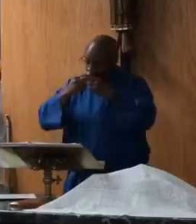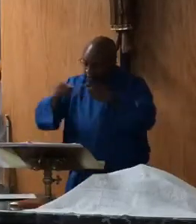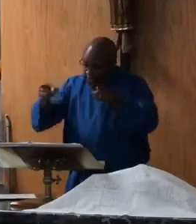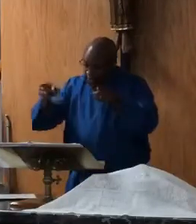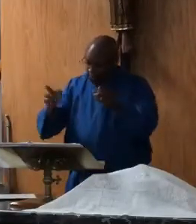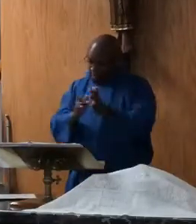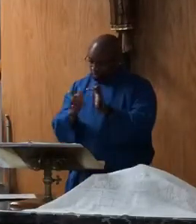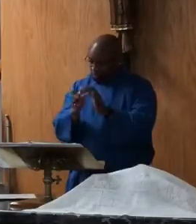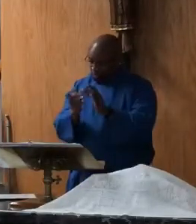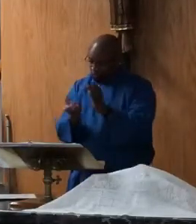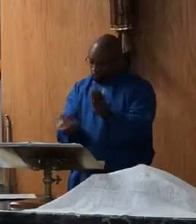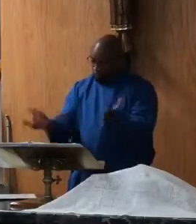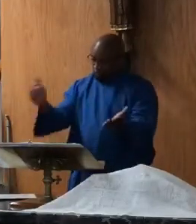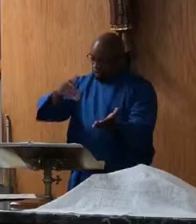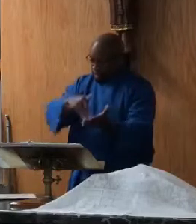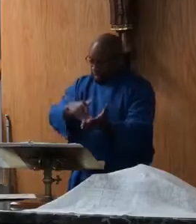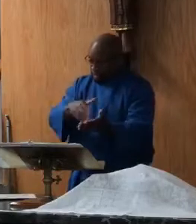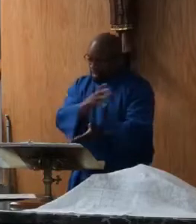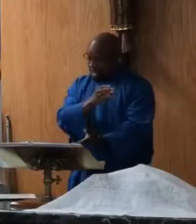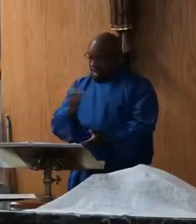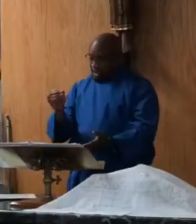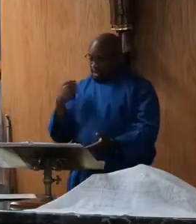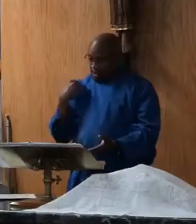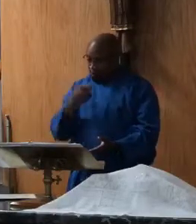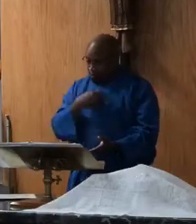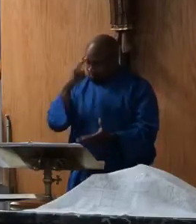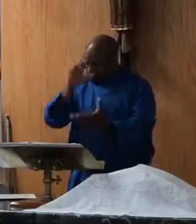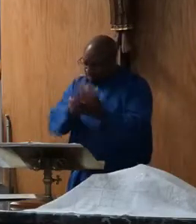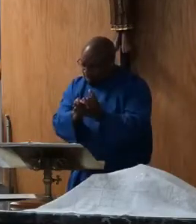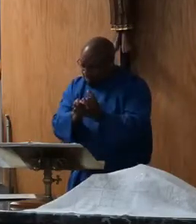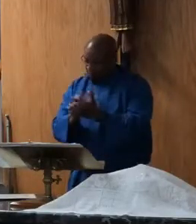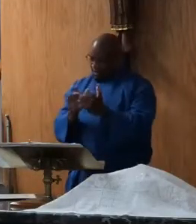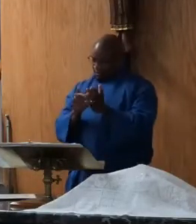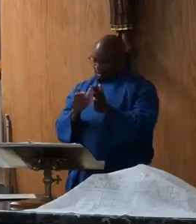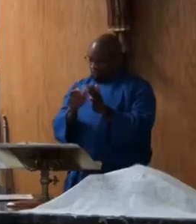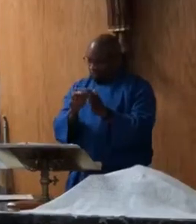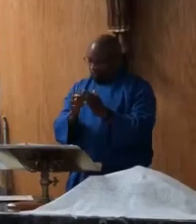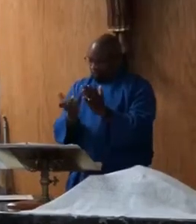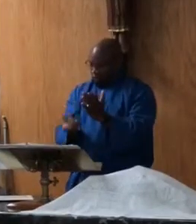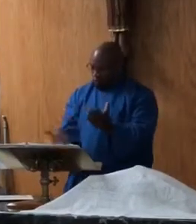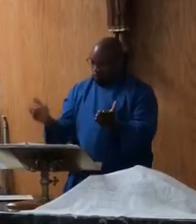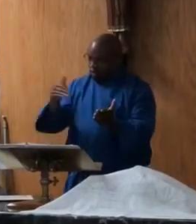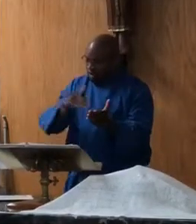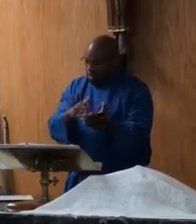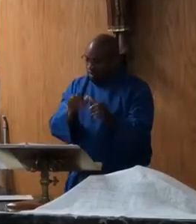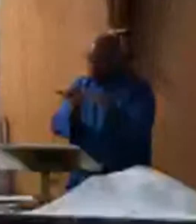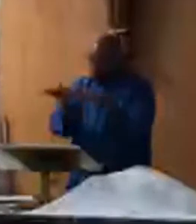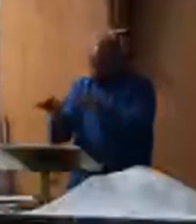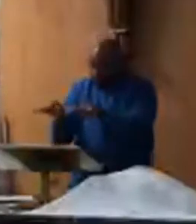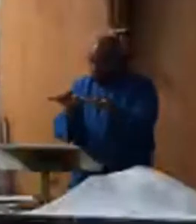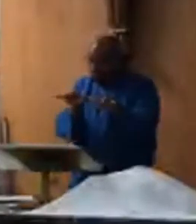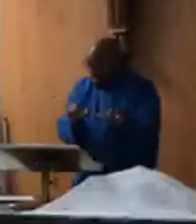they proclaim that Jesus rose again. And we believe that Jesus rose